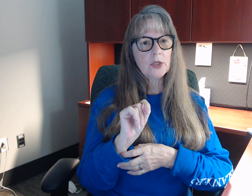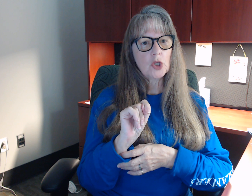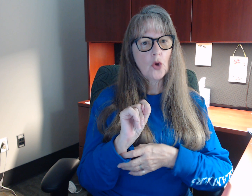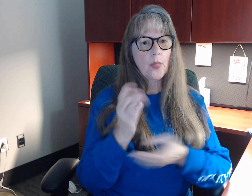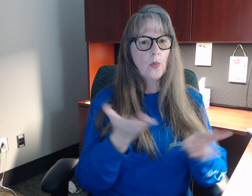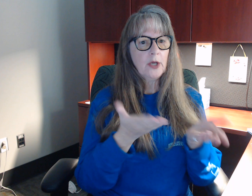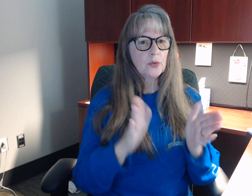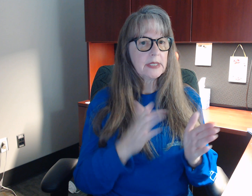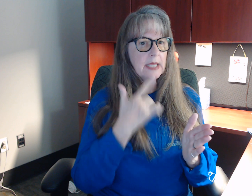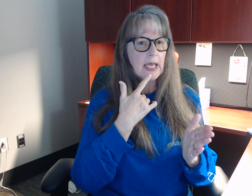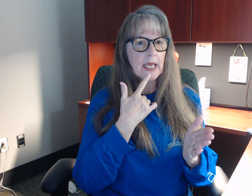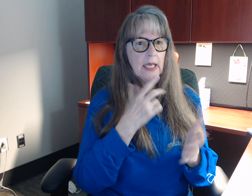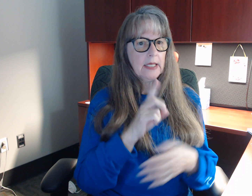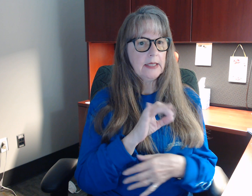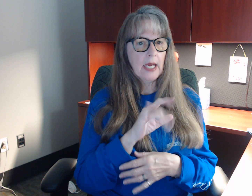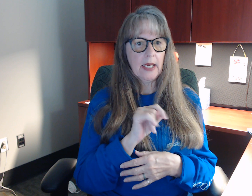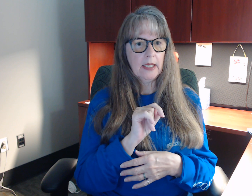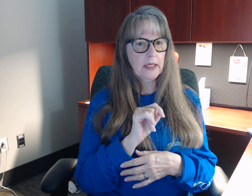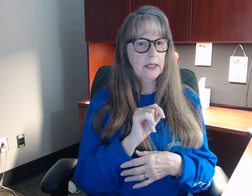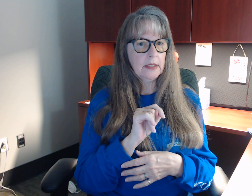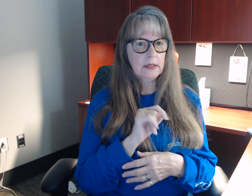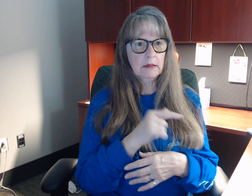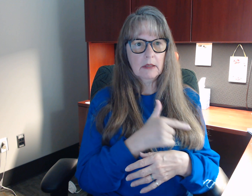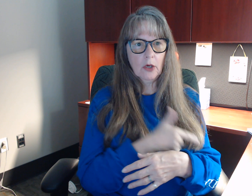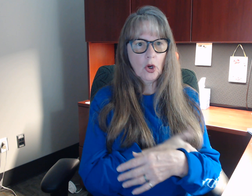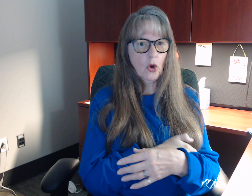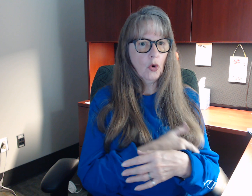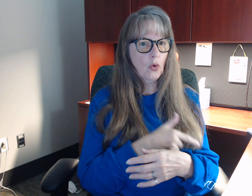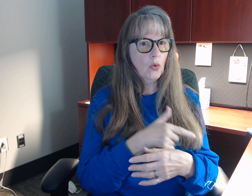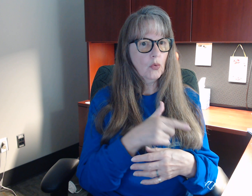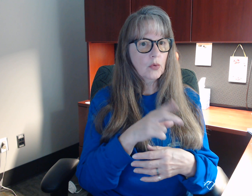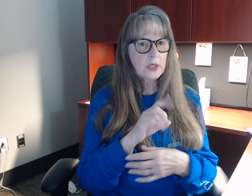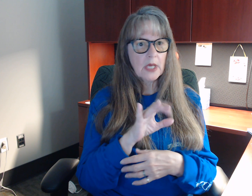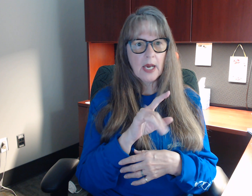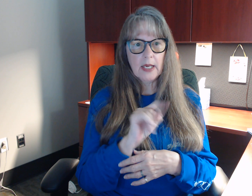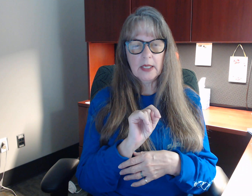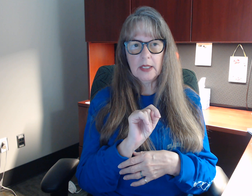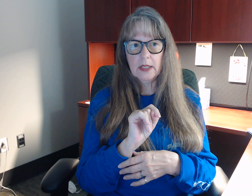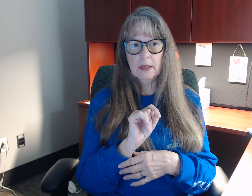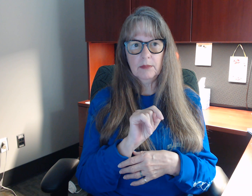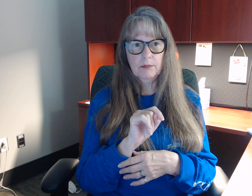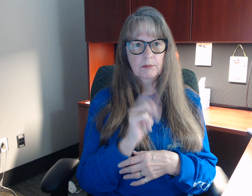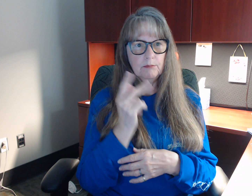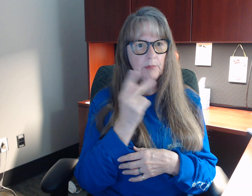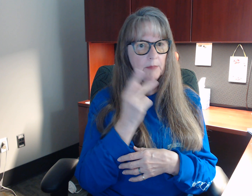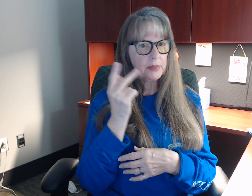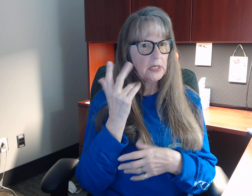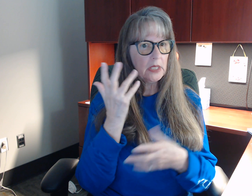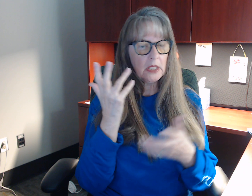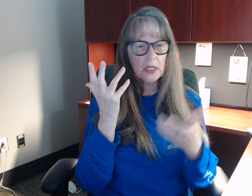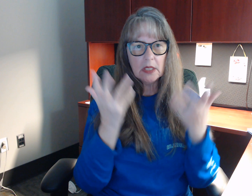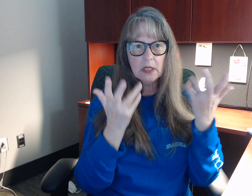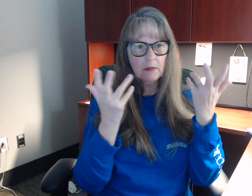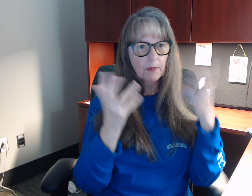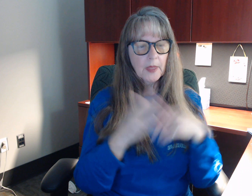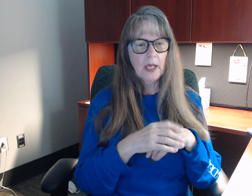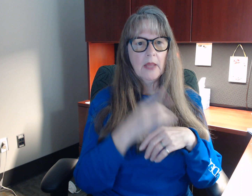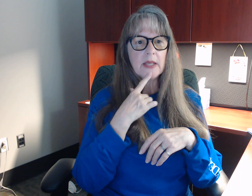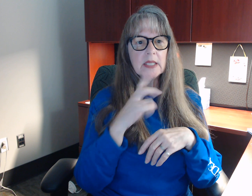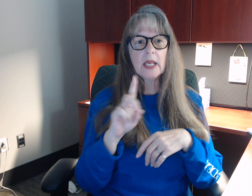the waitress said, Diet Coke, Diet Pepsi, and they said a